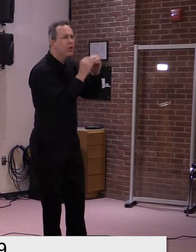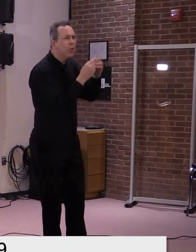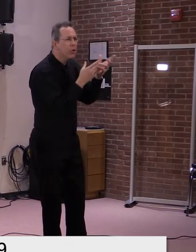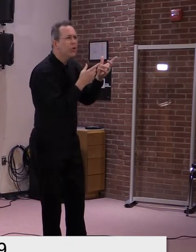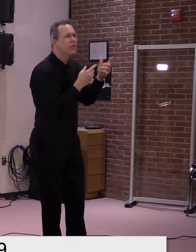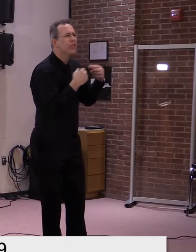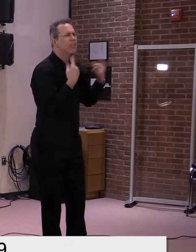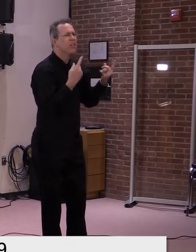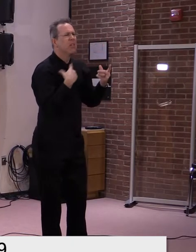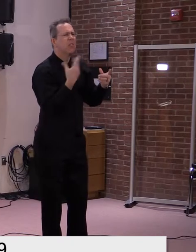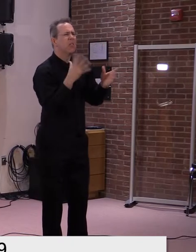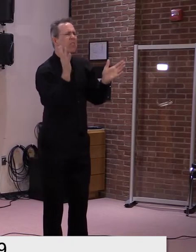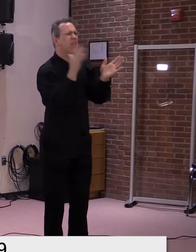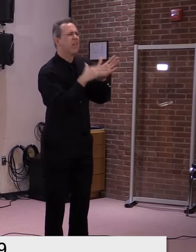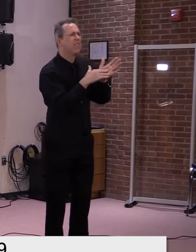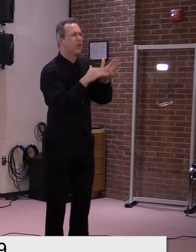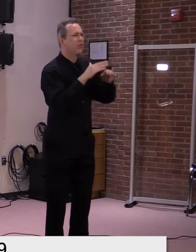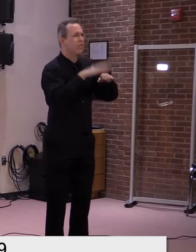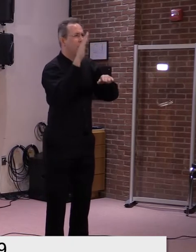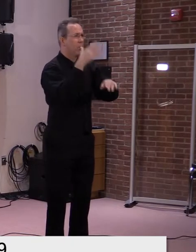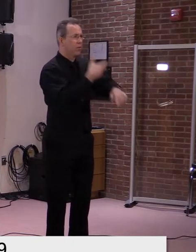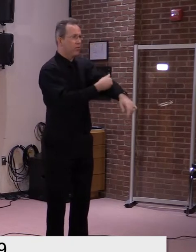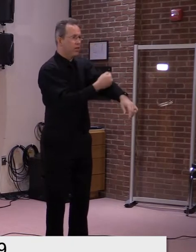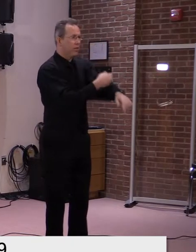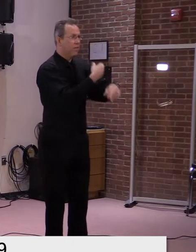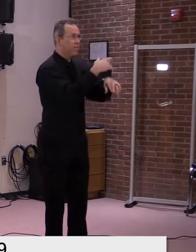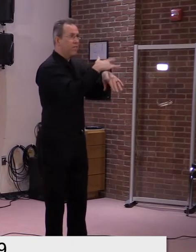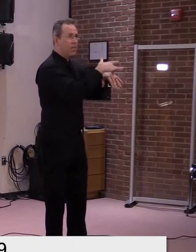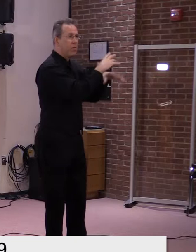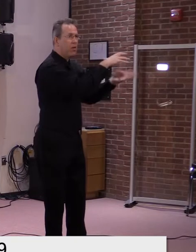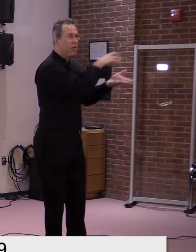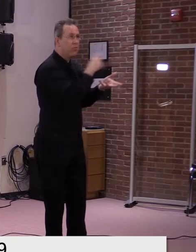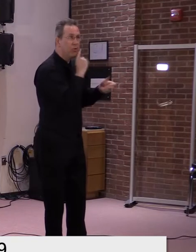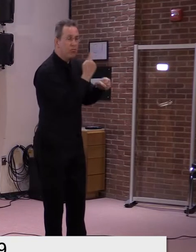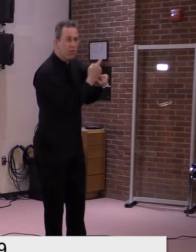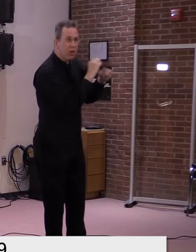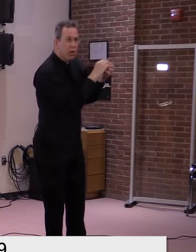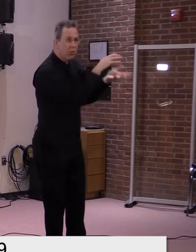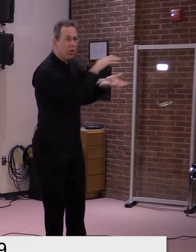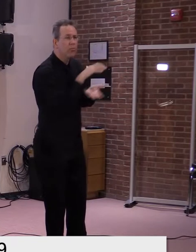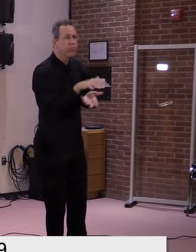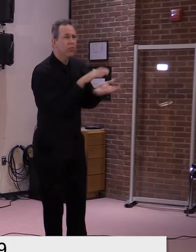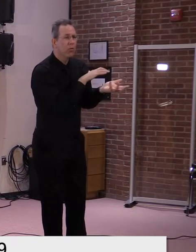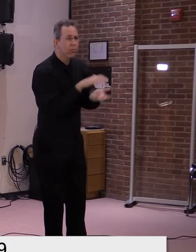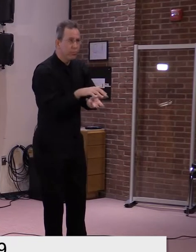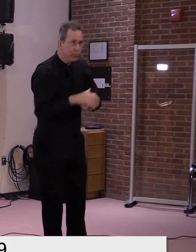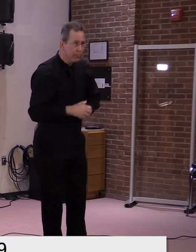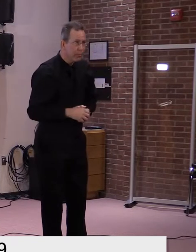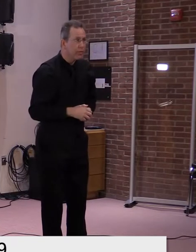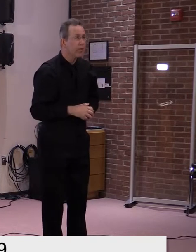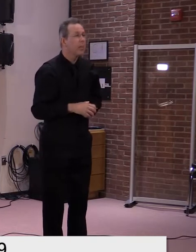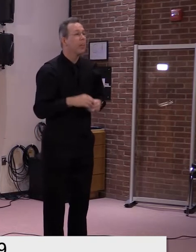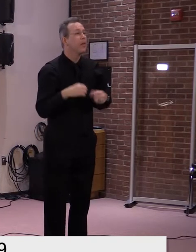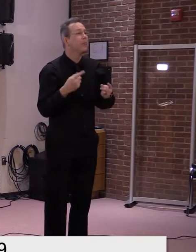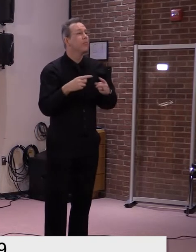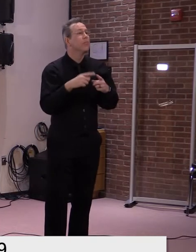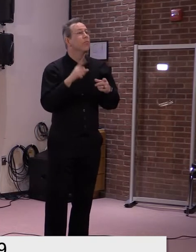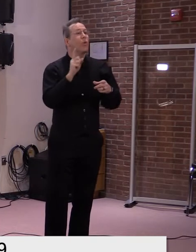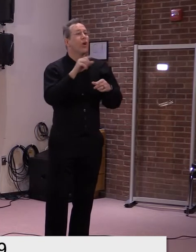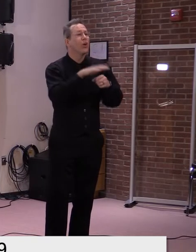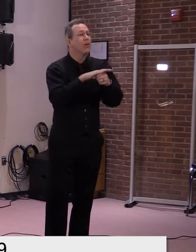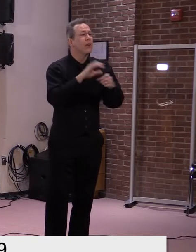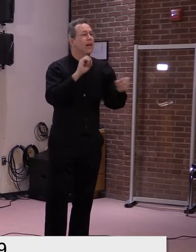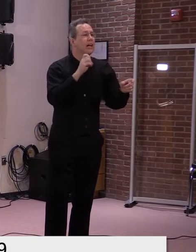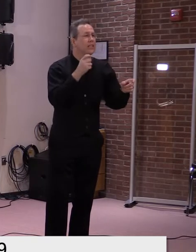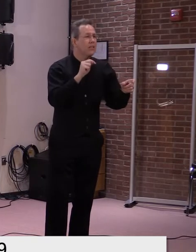well. This week, we have added clinics in Essex County, Franklin, and Orange counties. As